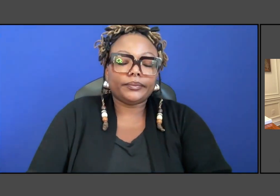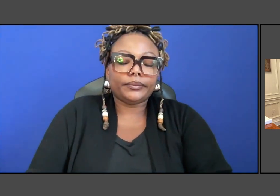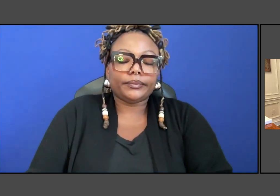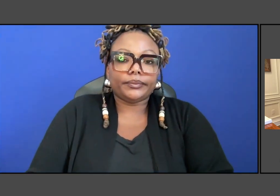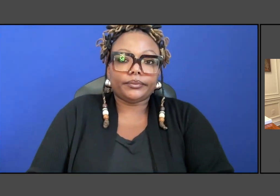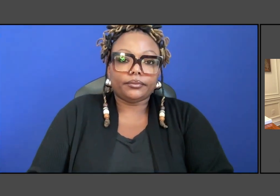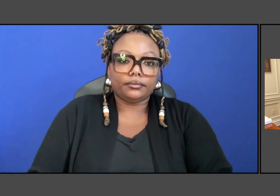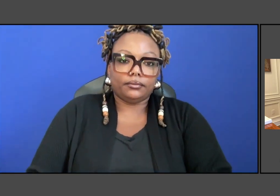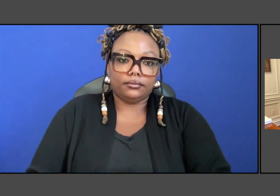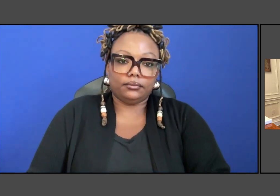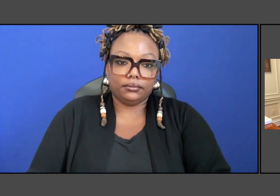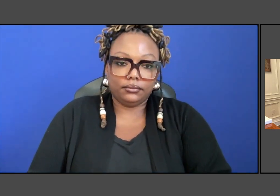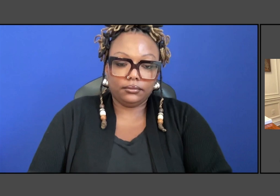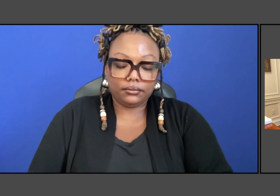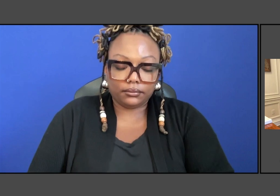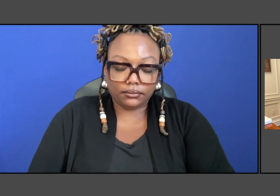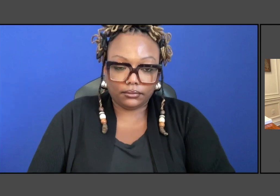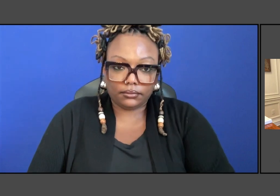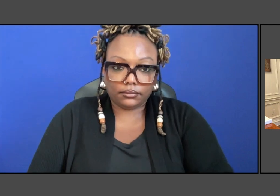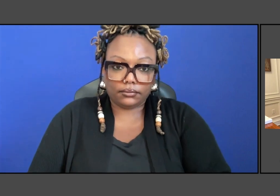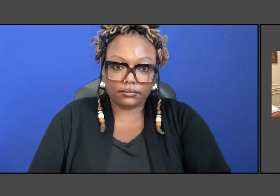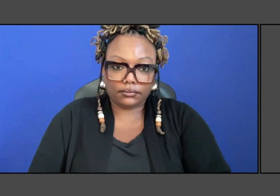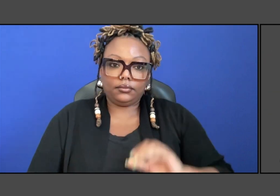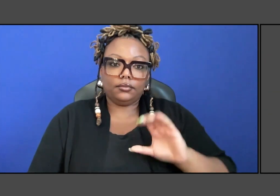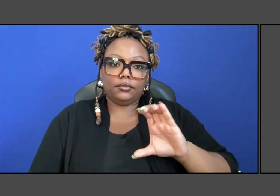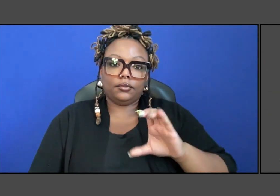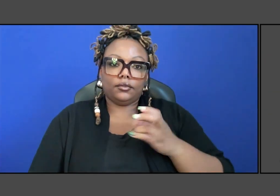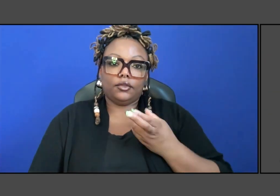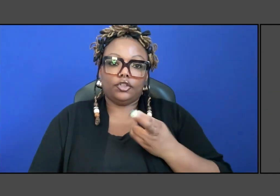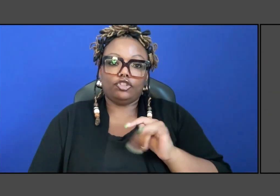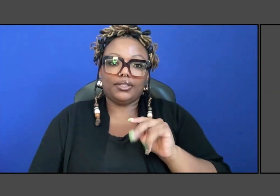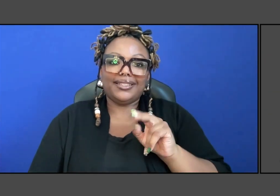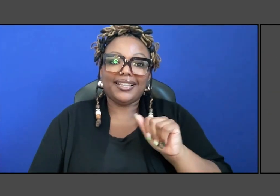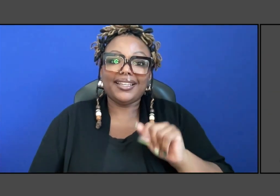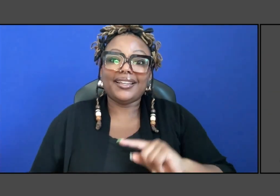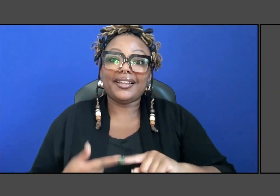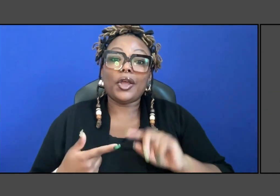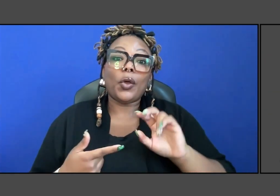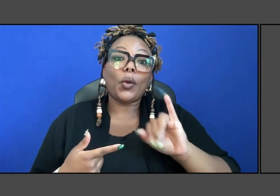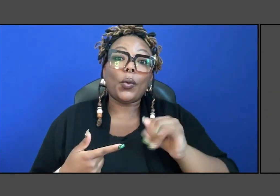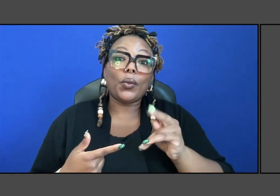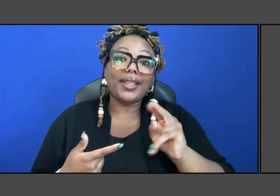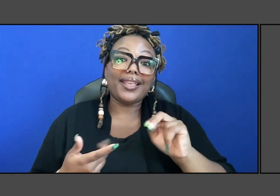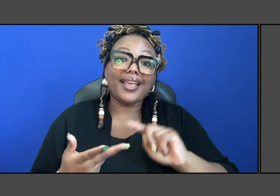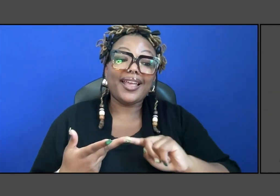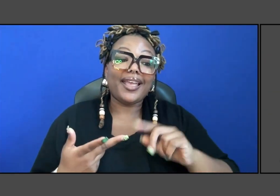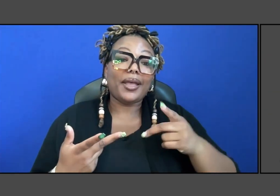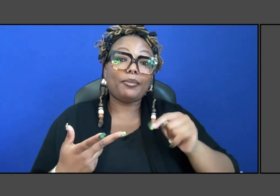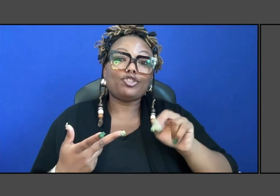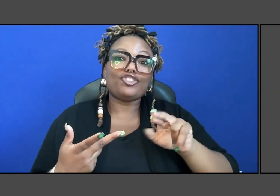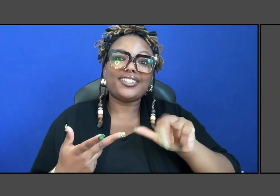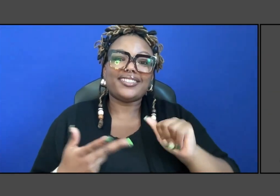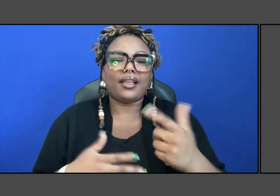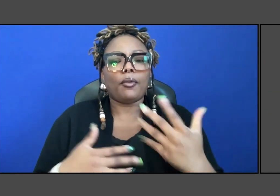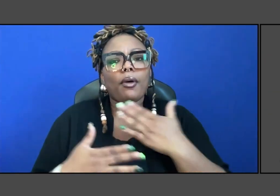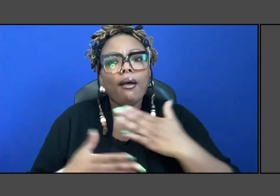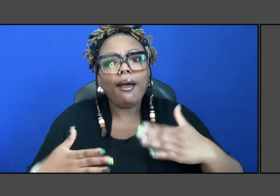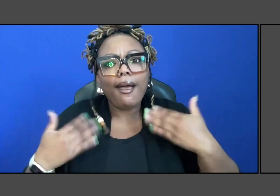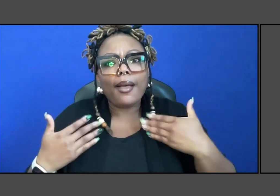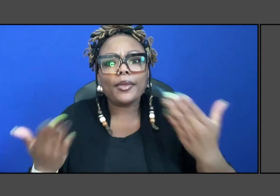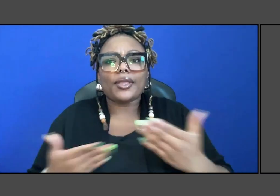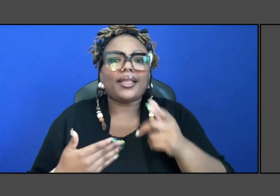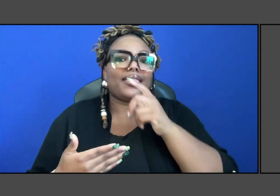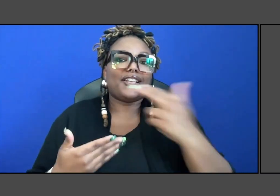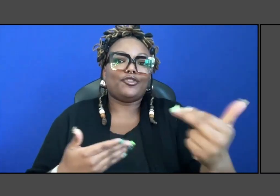And so, Cristina, Julián, and Patrisia, we are so glad that you're here. Thank you for joining us today, and we will jump into